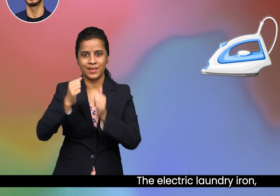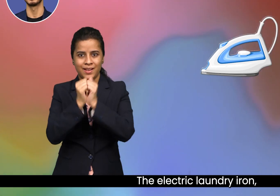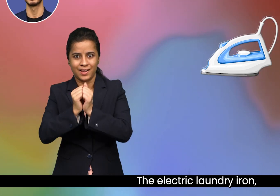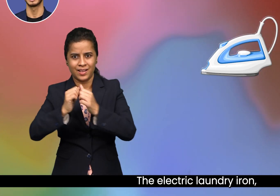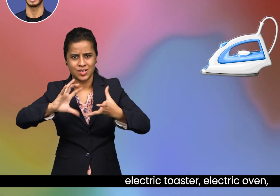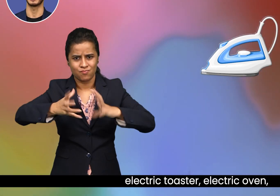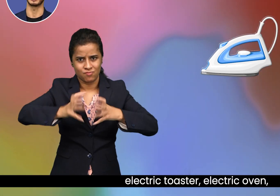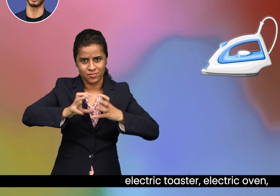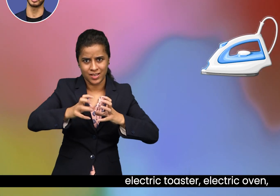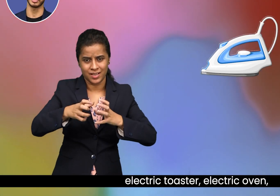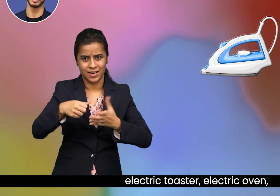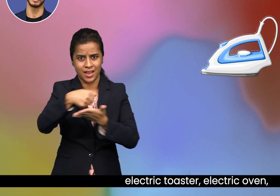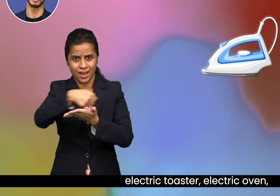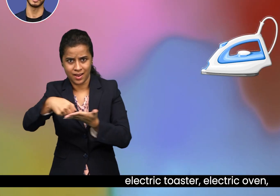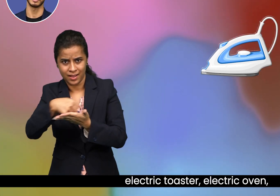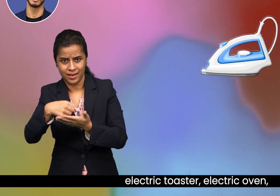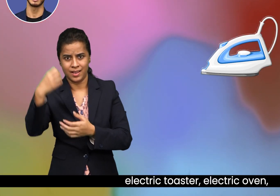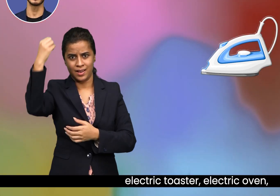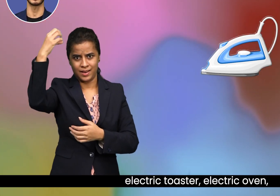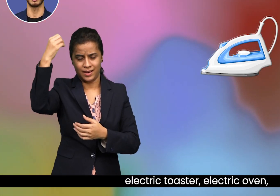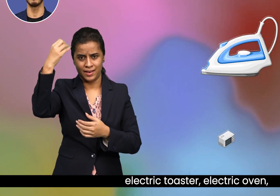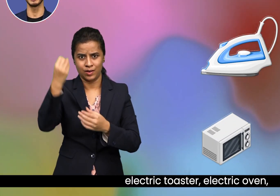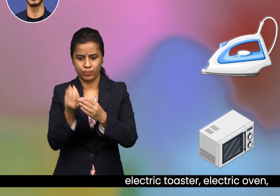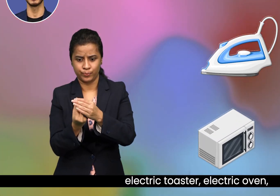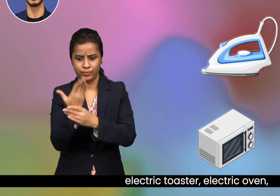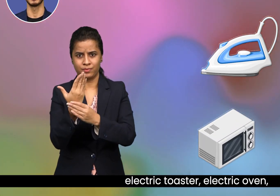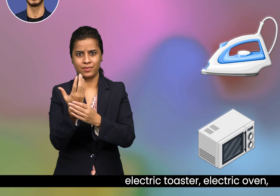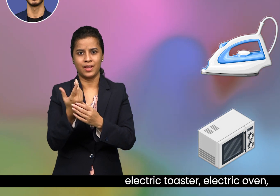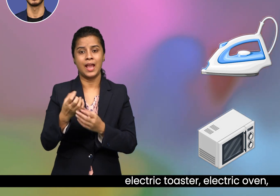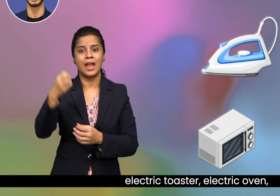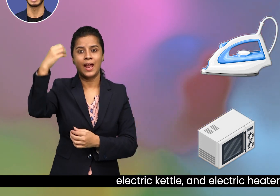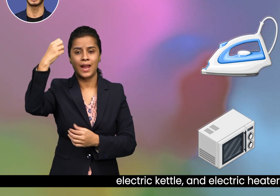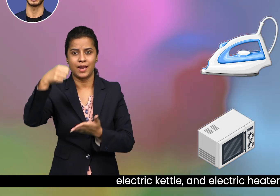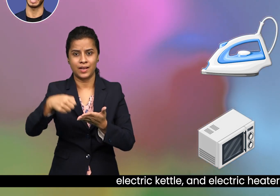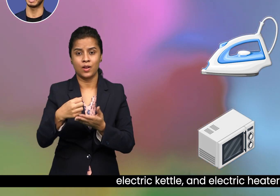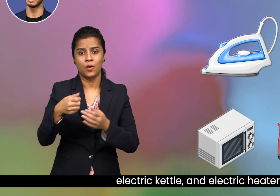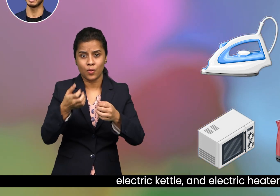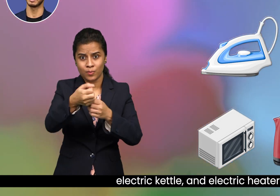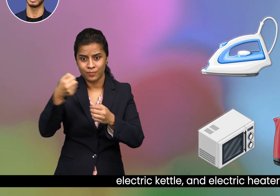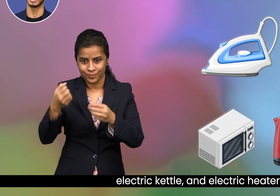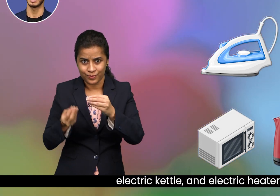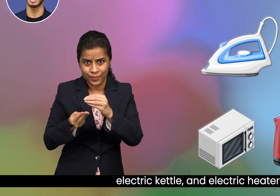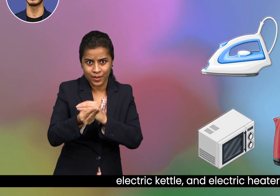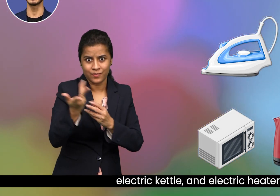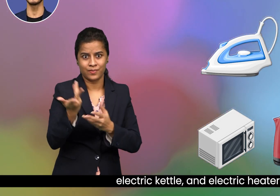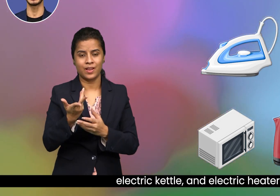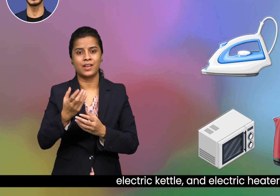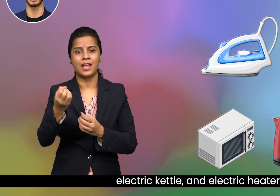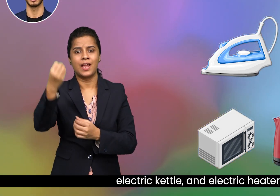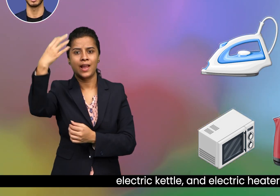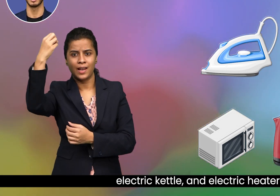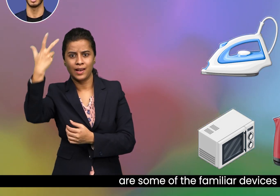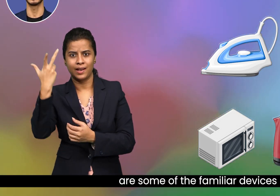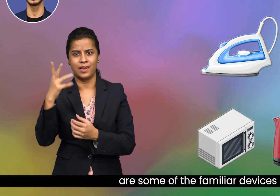iron, electric toaster, electric oven, electric kettle, and electric